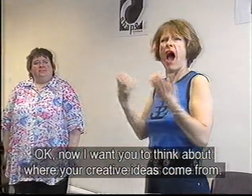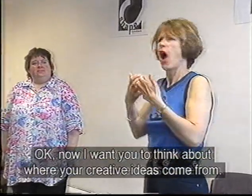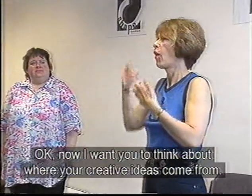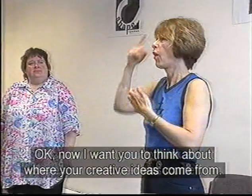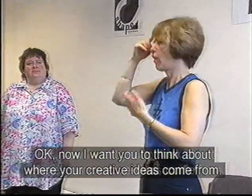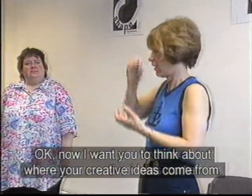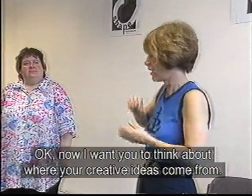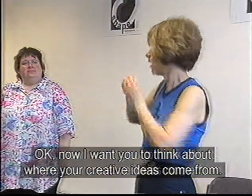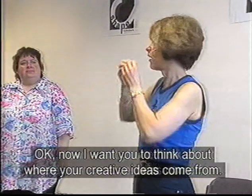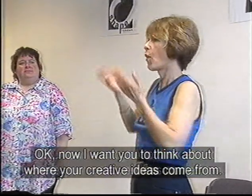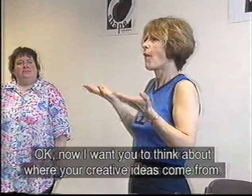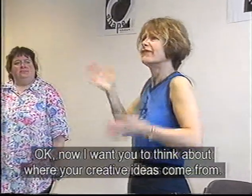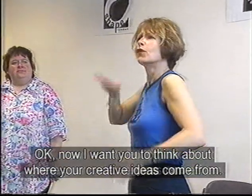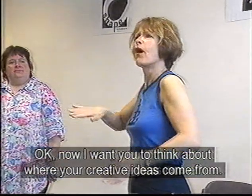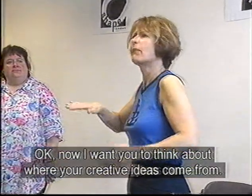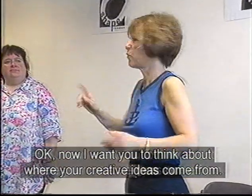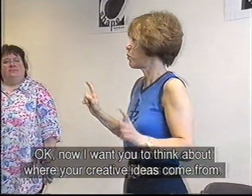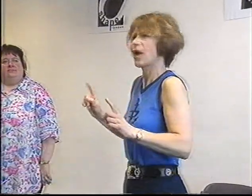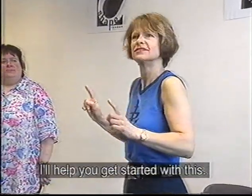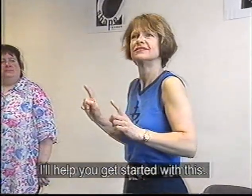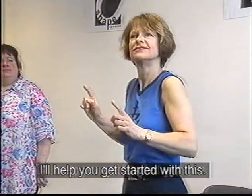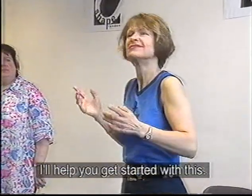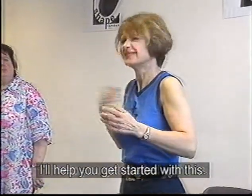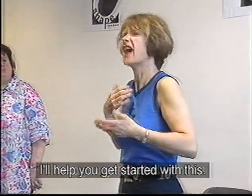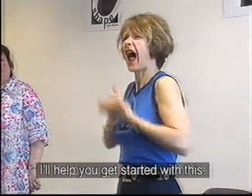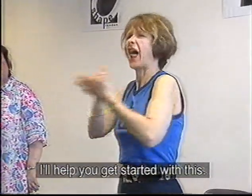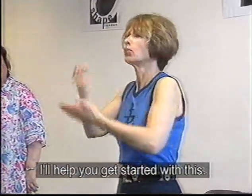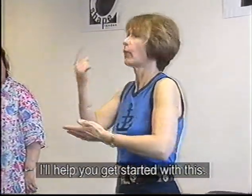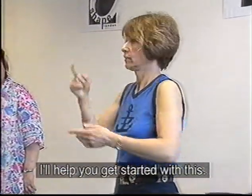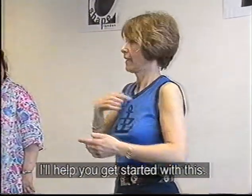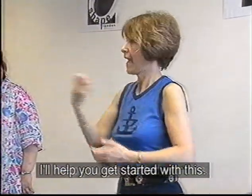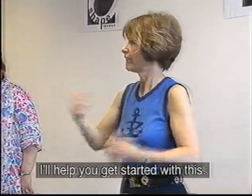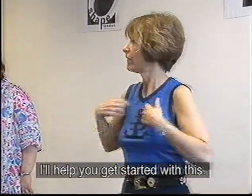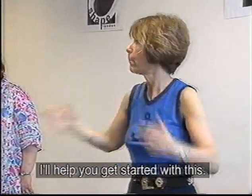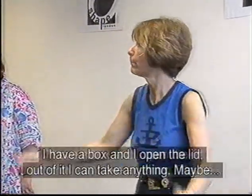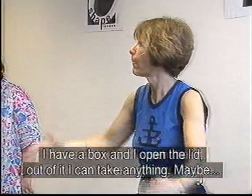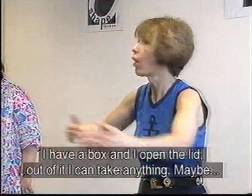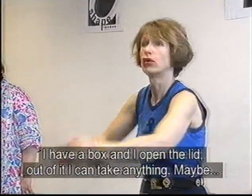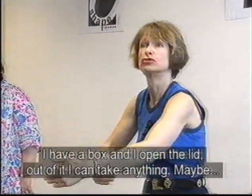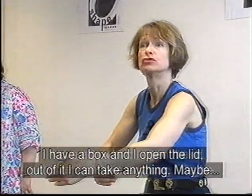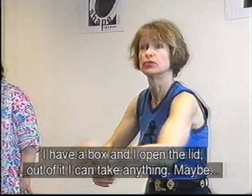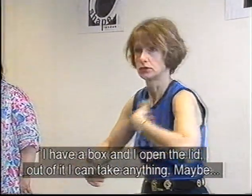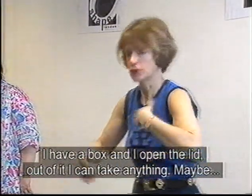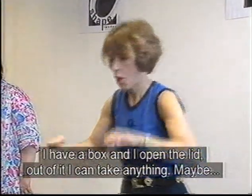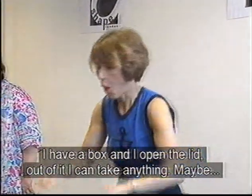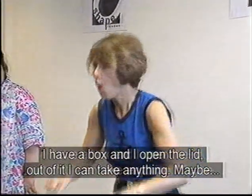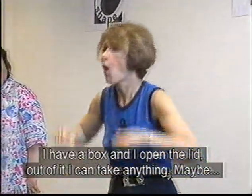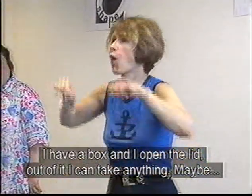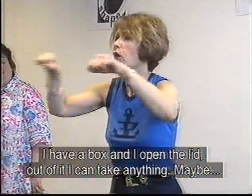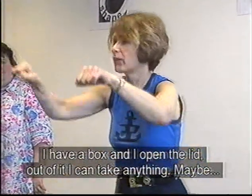about where your creative ideas come from. I'll help you get started with this. I have a box. I